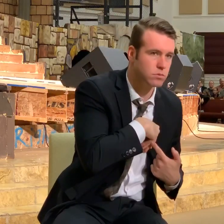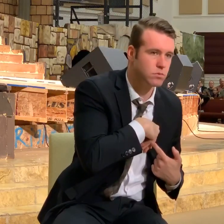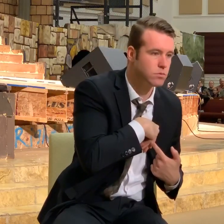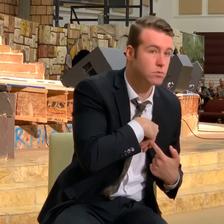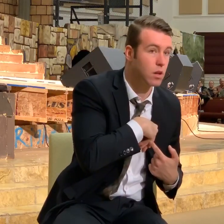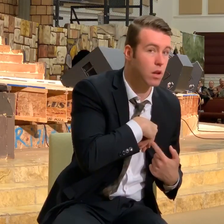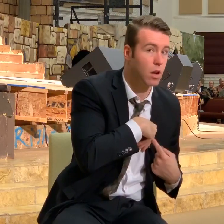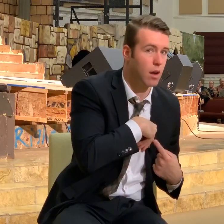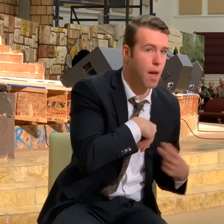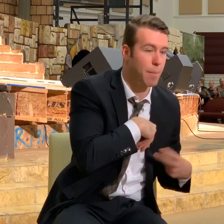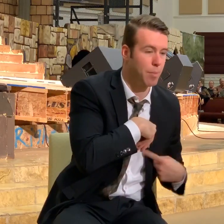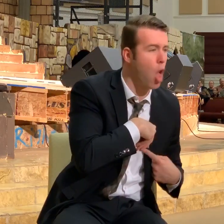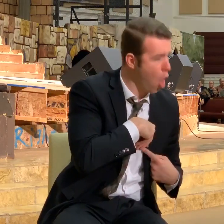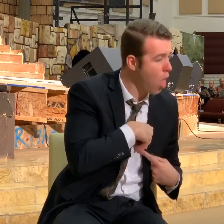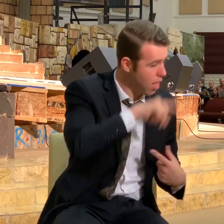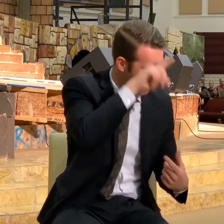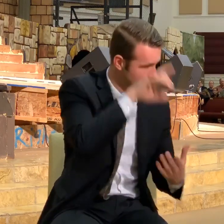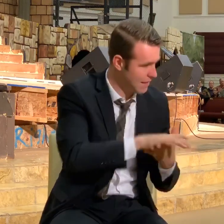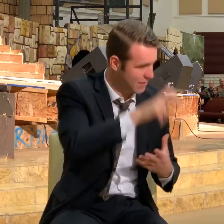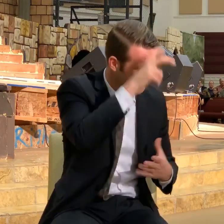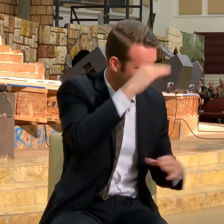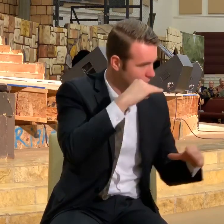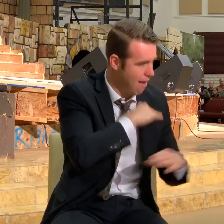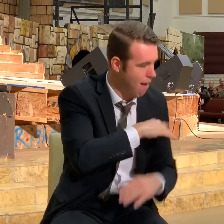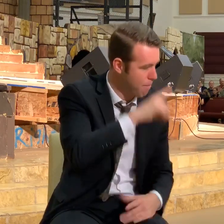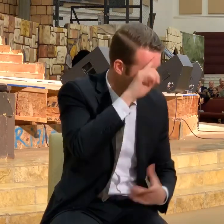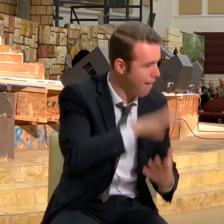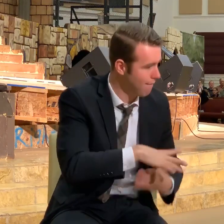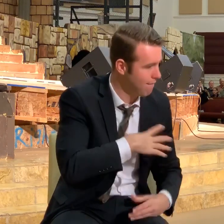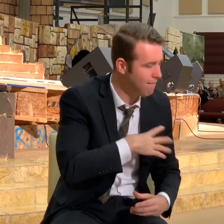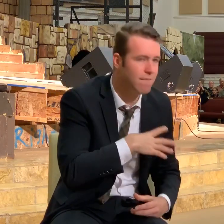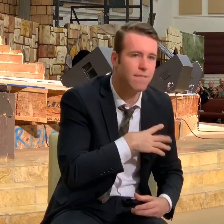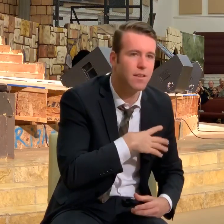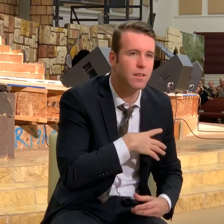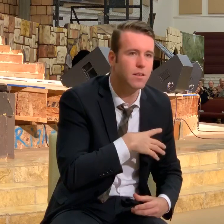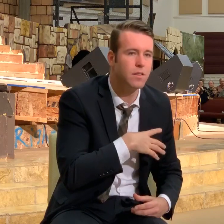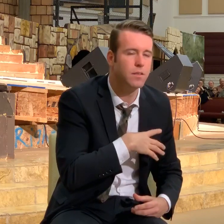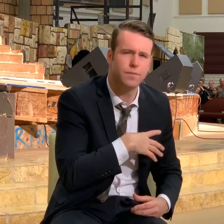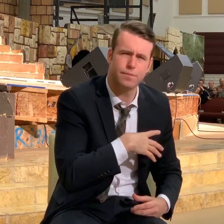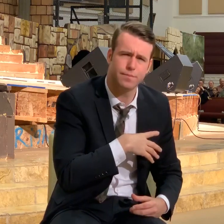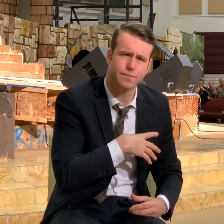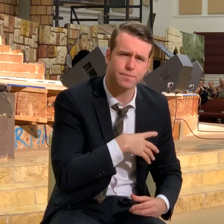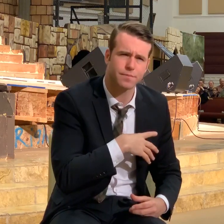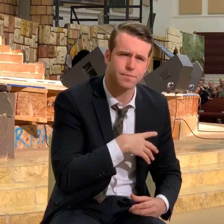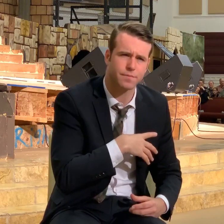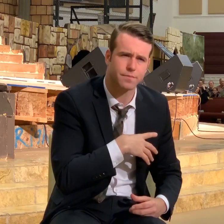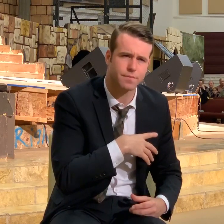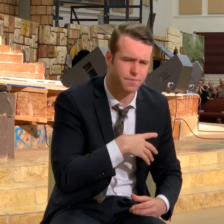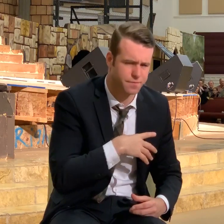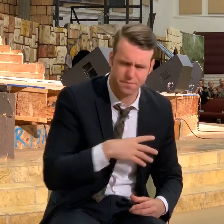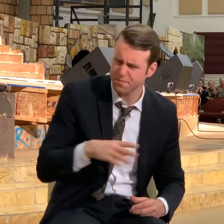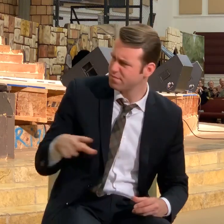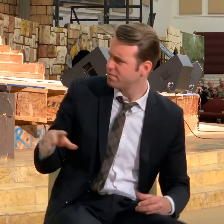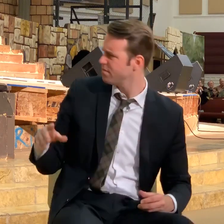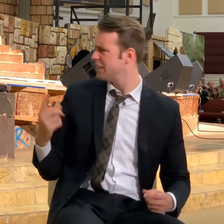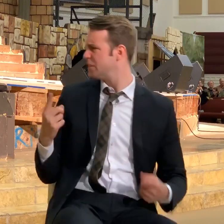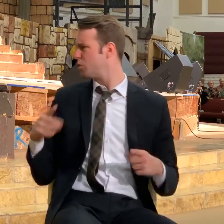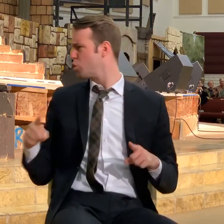start believing those stories. You'll start thinking, well, maybe there's something going on I don't know